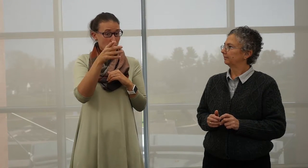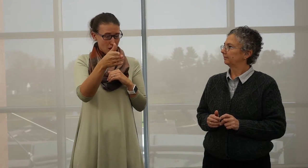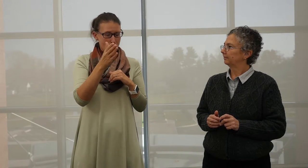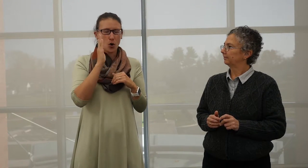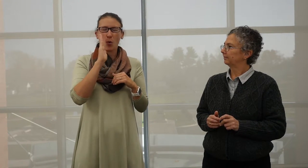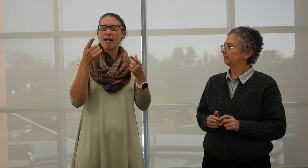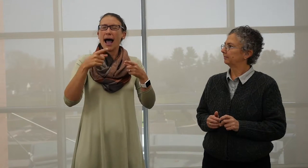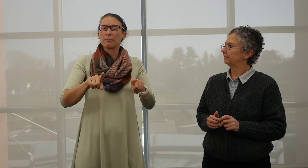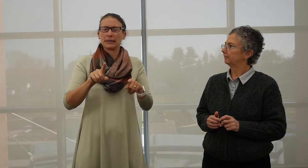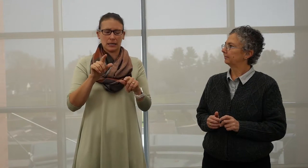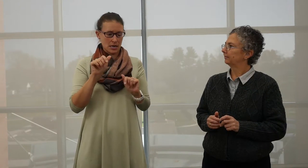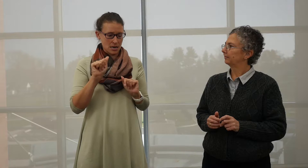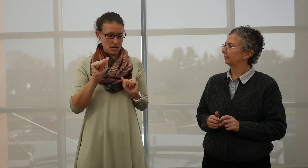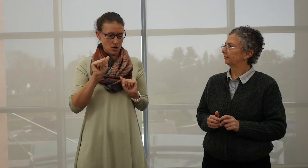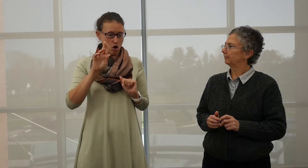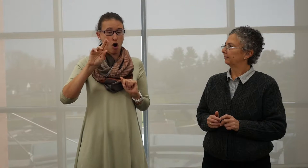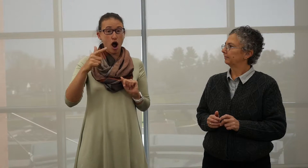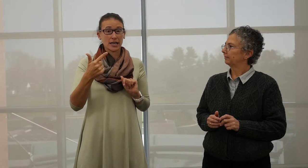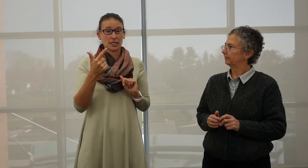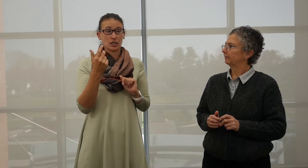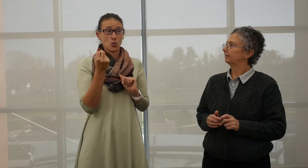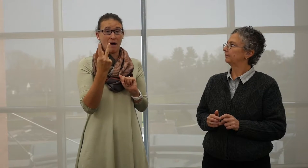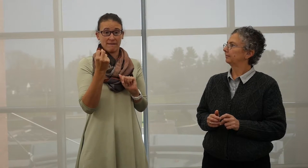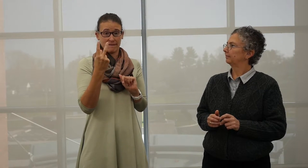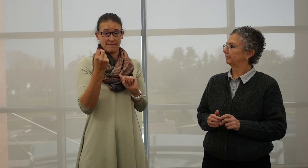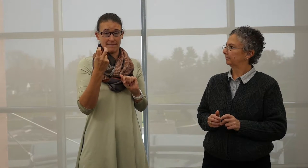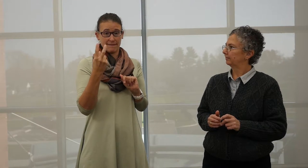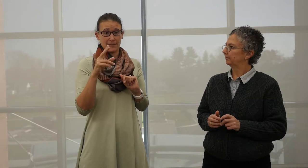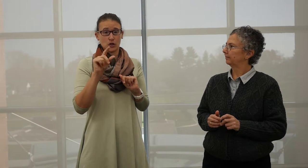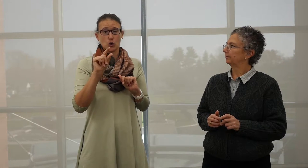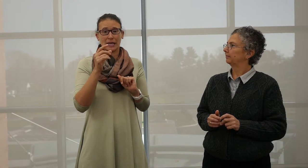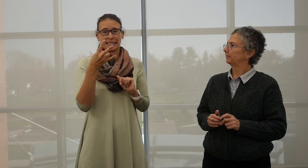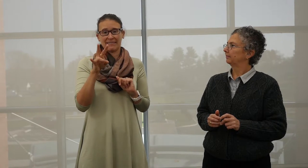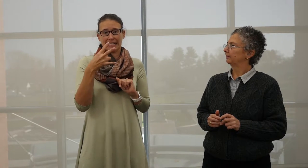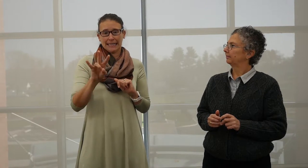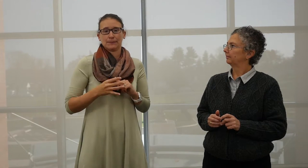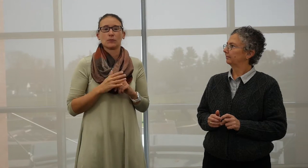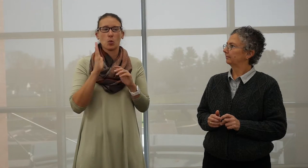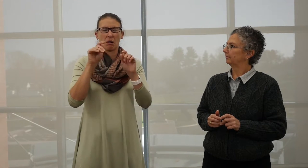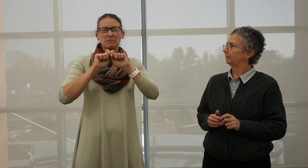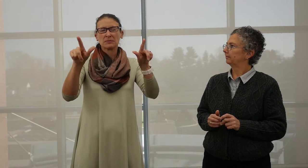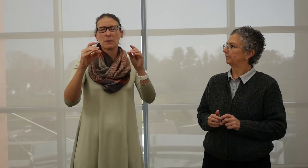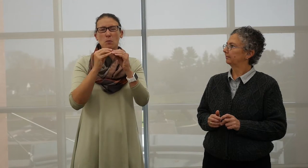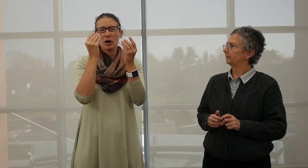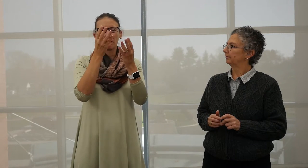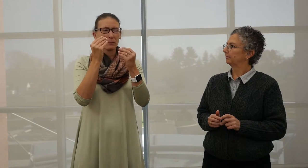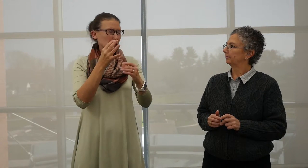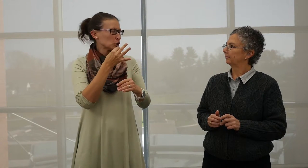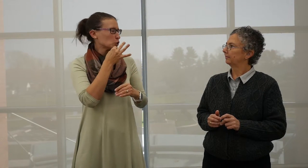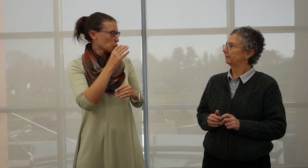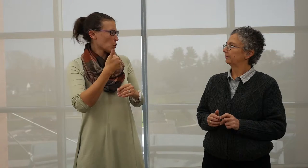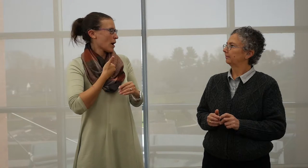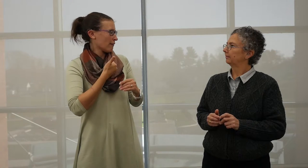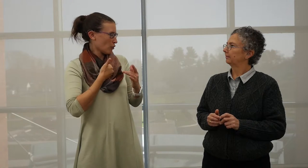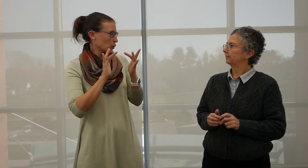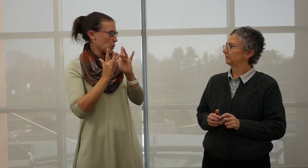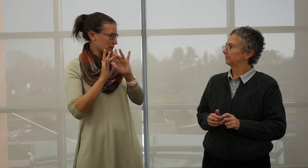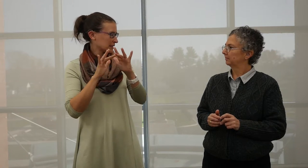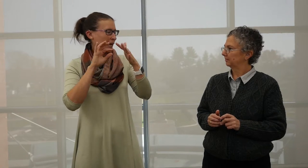event. It will be happening on August 12th of 2017. More information will be coming soon, and there'll be